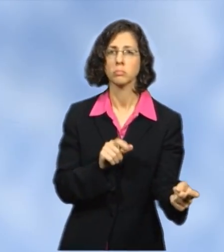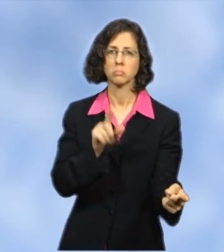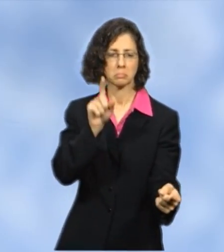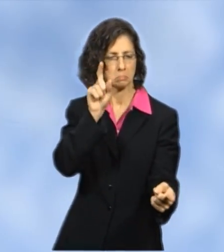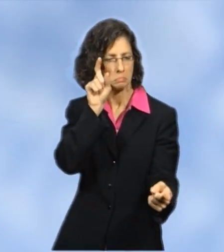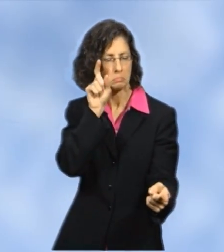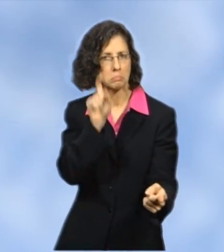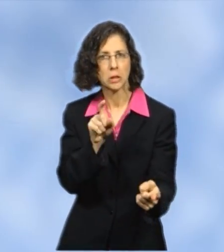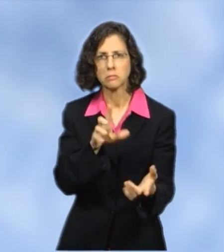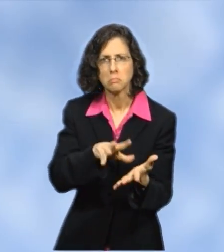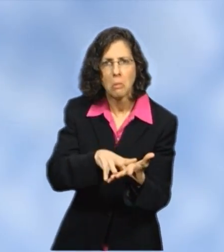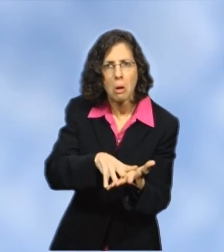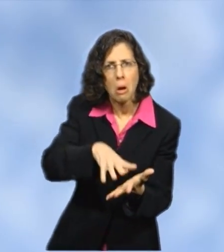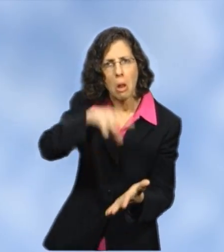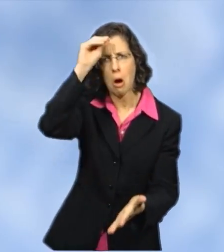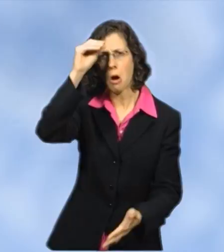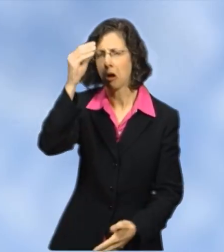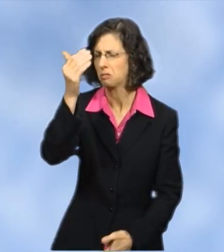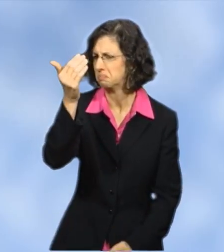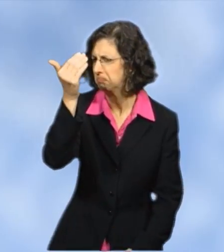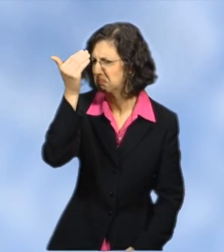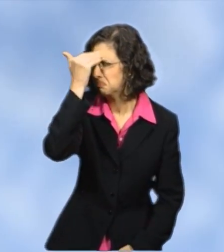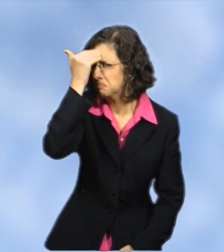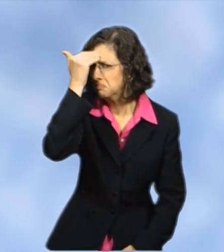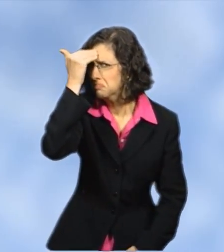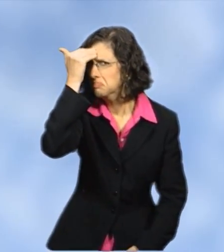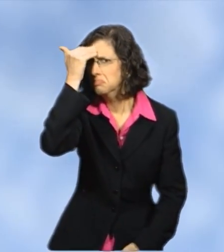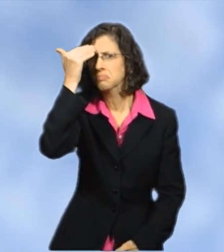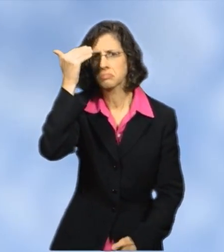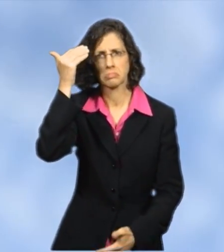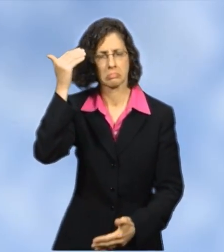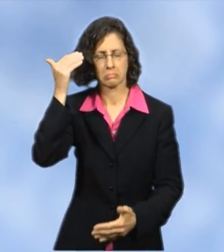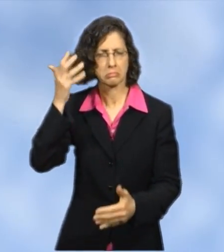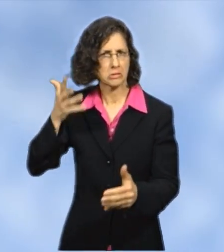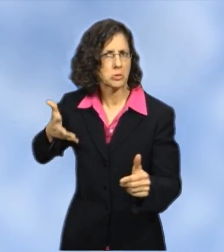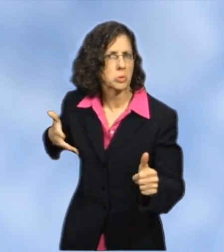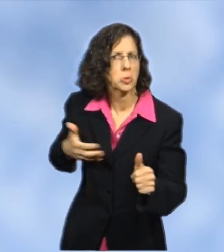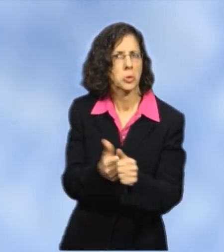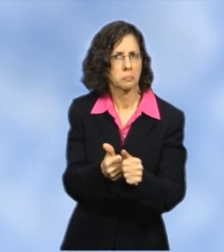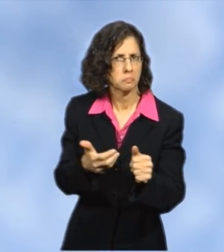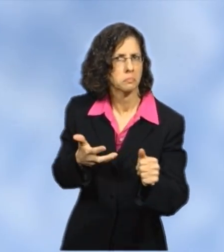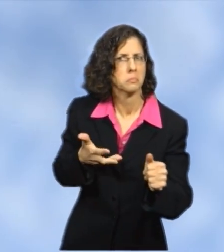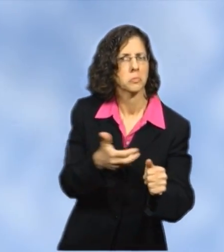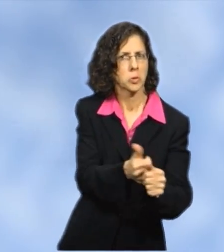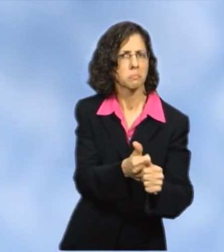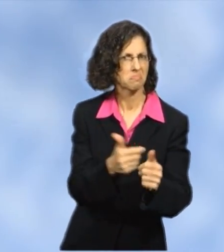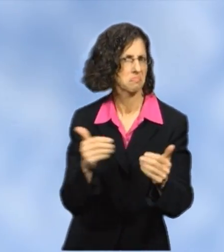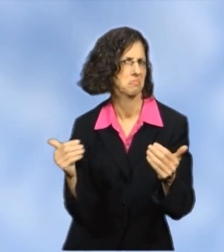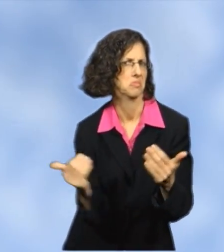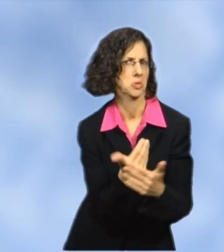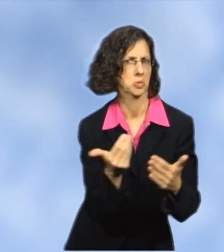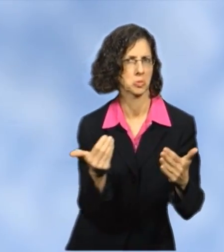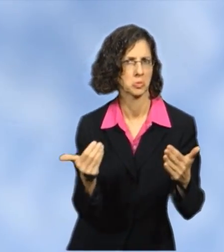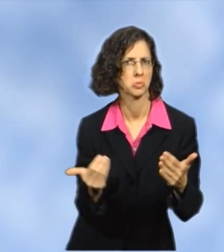It's important to be treated by a healthcare team that is up to date on the latest advances.